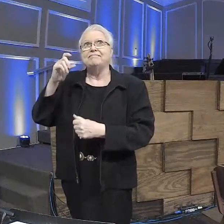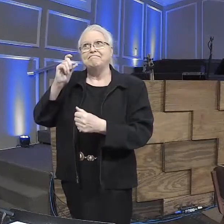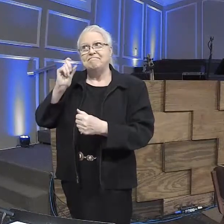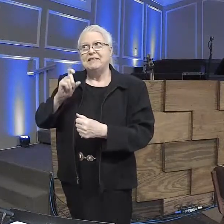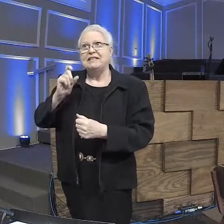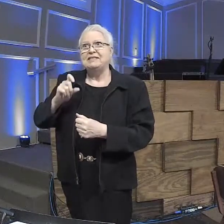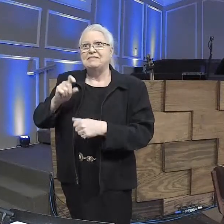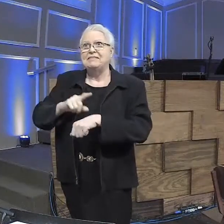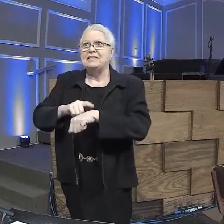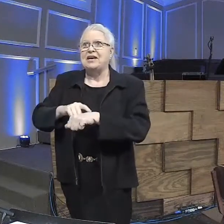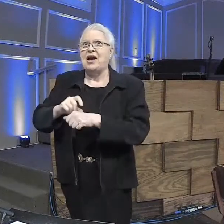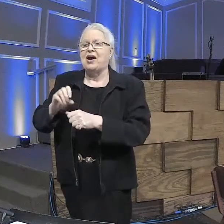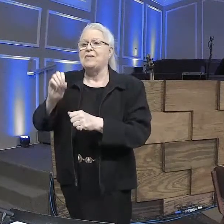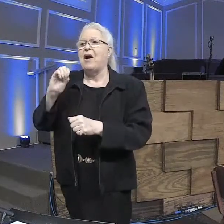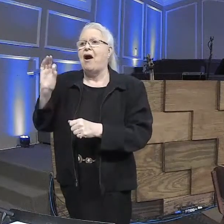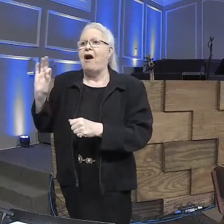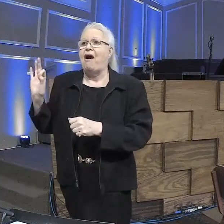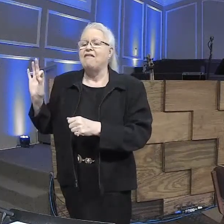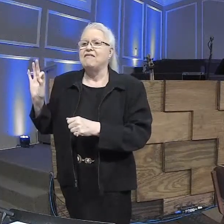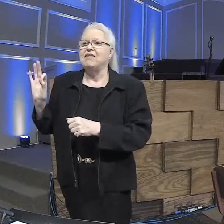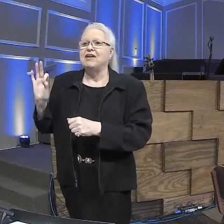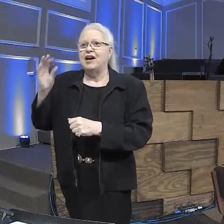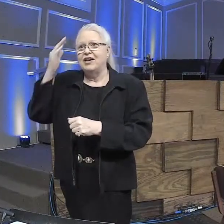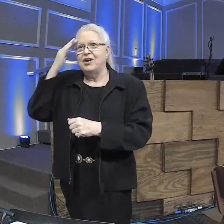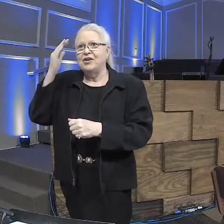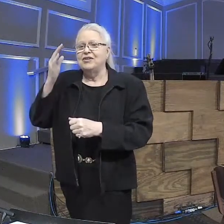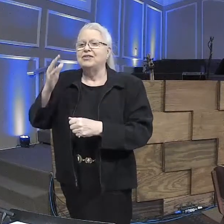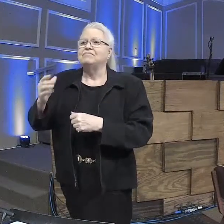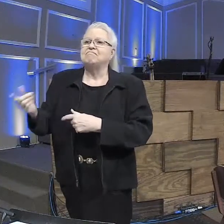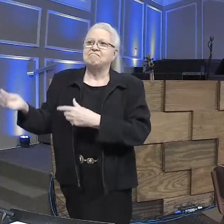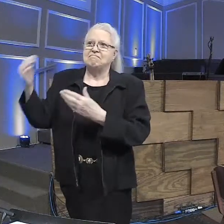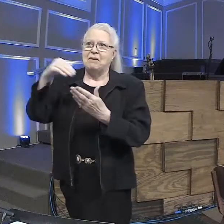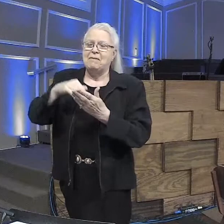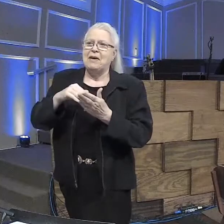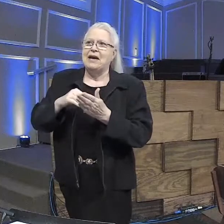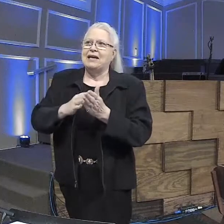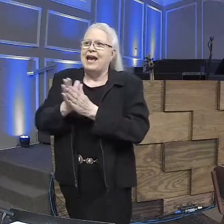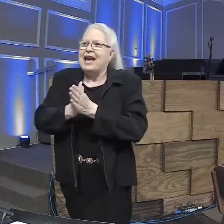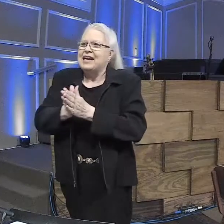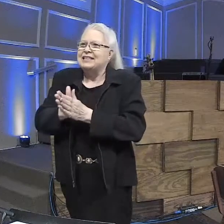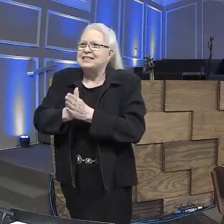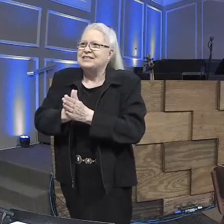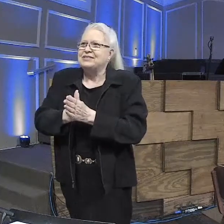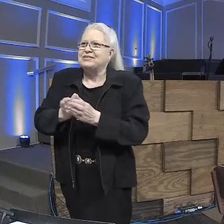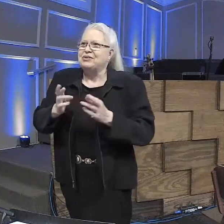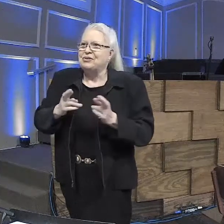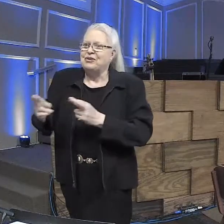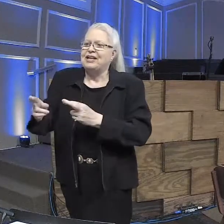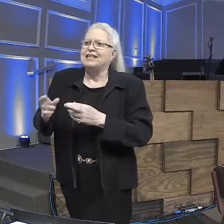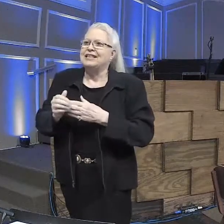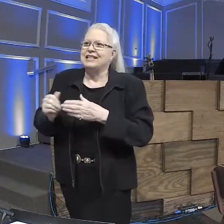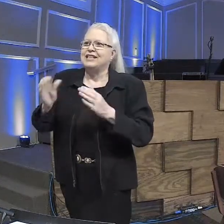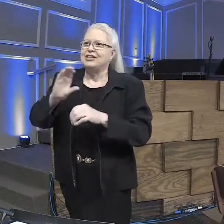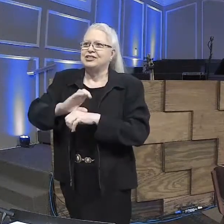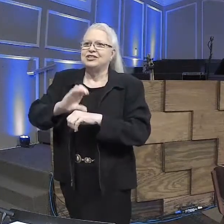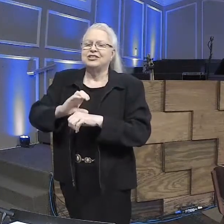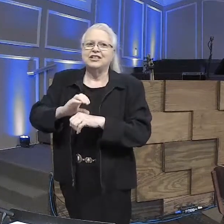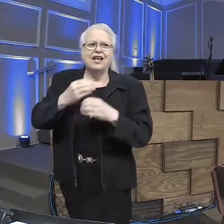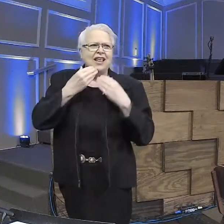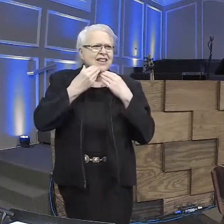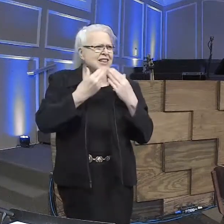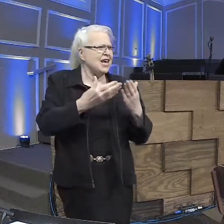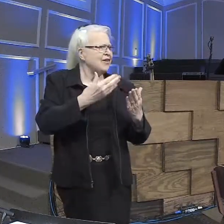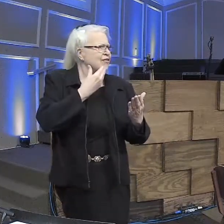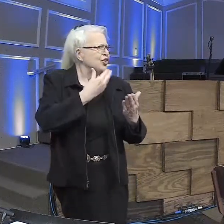back ready and anxious to lead the church in the days to come. And we rejoice with you. Thank you for that good report, Jim, about what